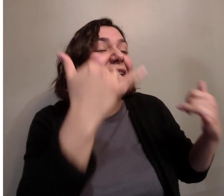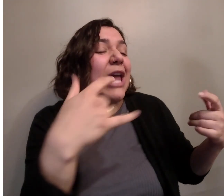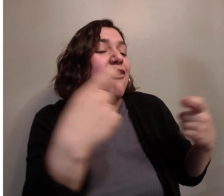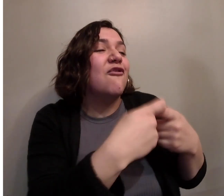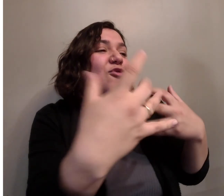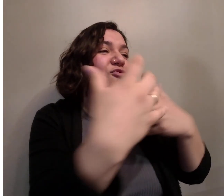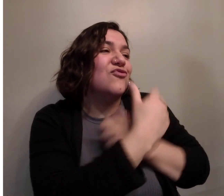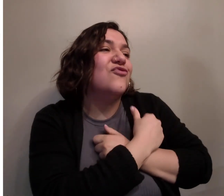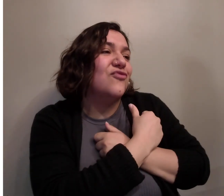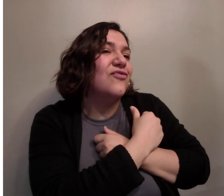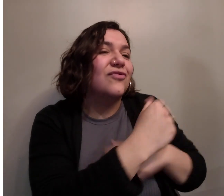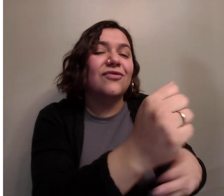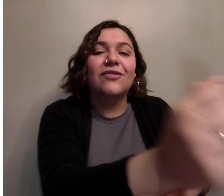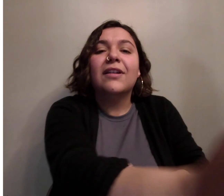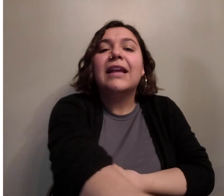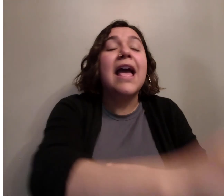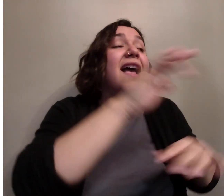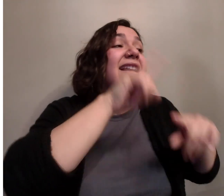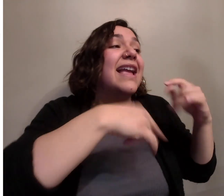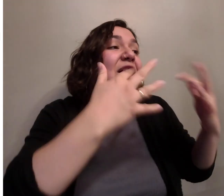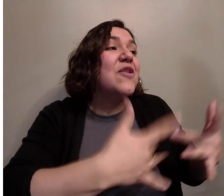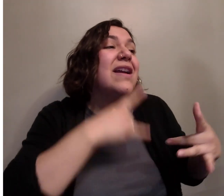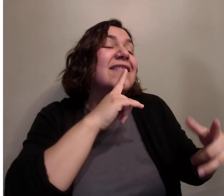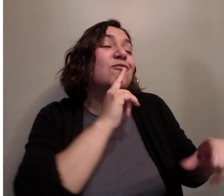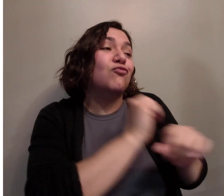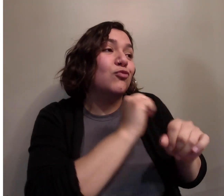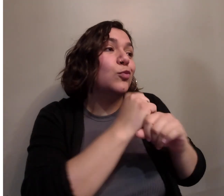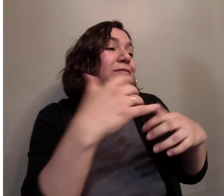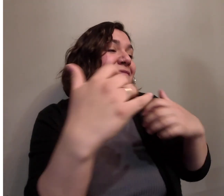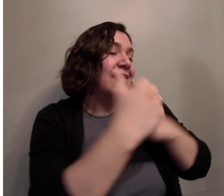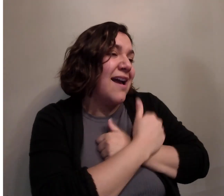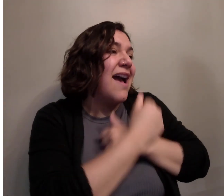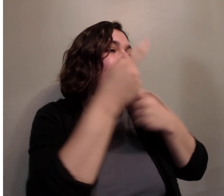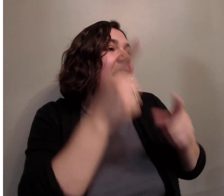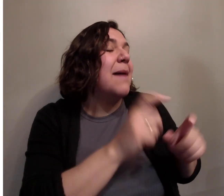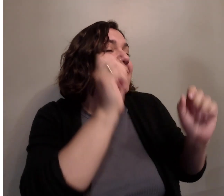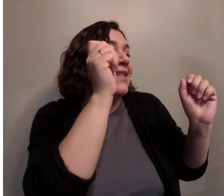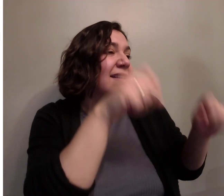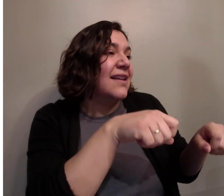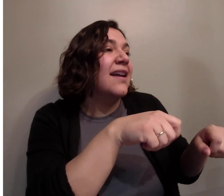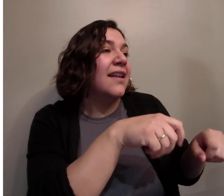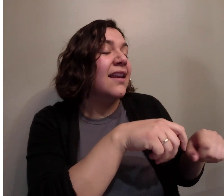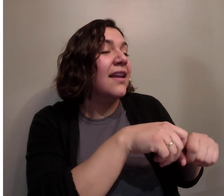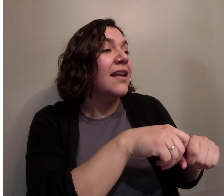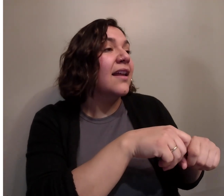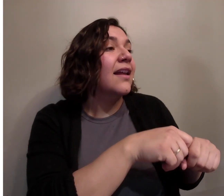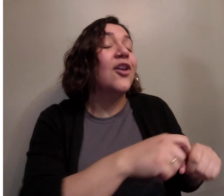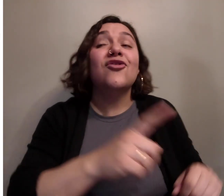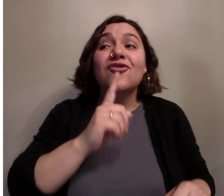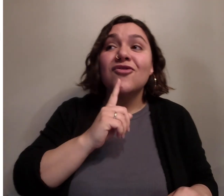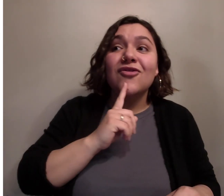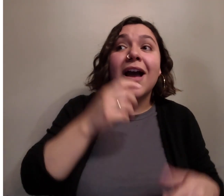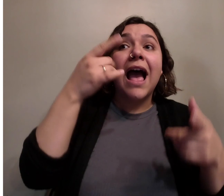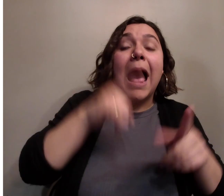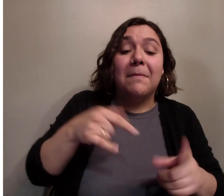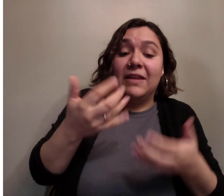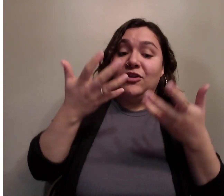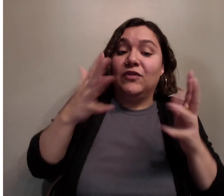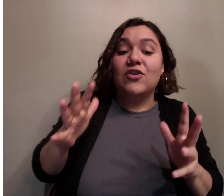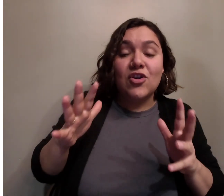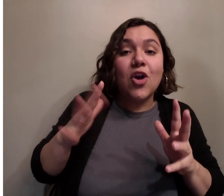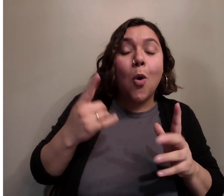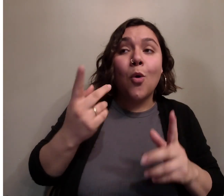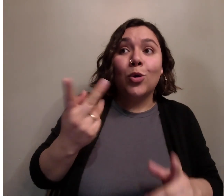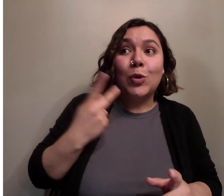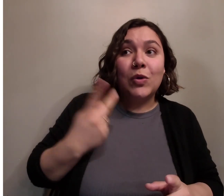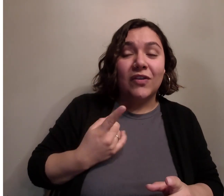and I send you for now a virtual hug, and I can't wait to give you a real one when we can do such things. But Paul, I'm